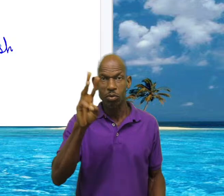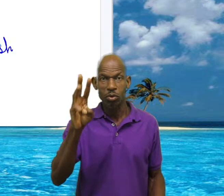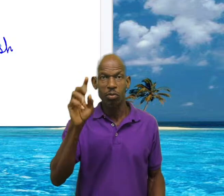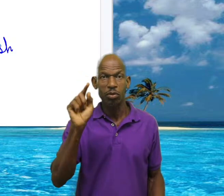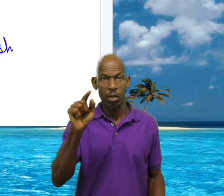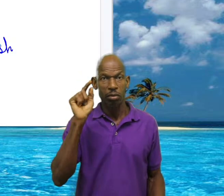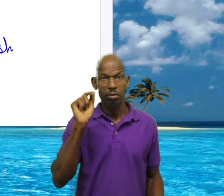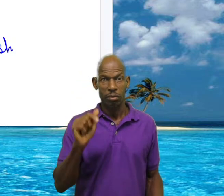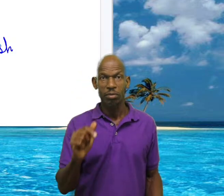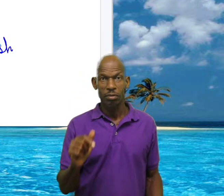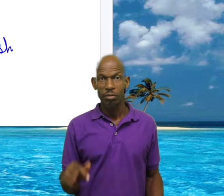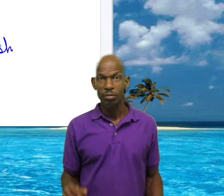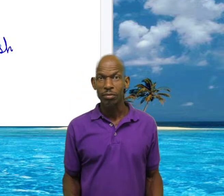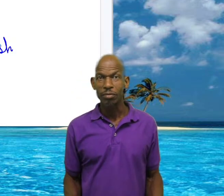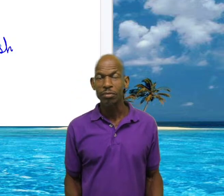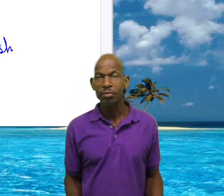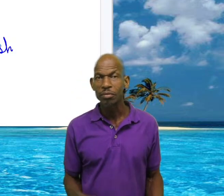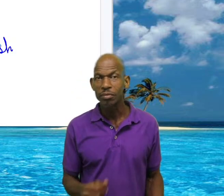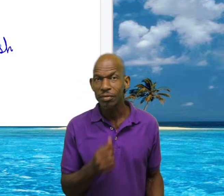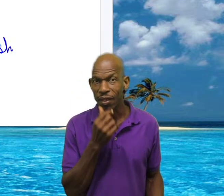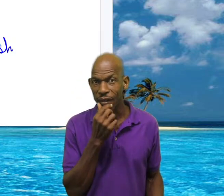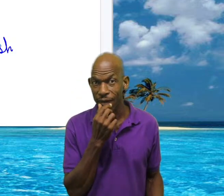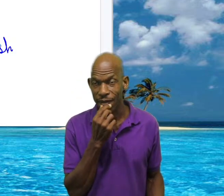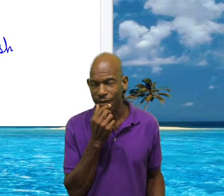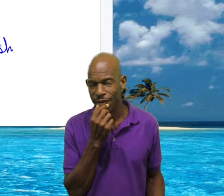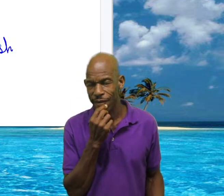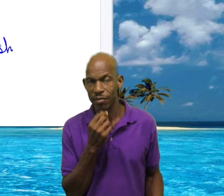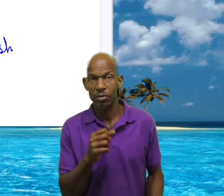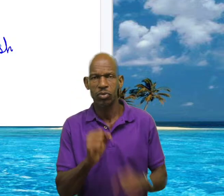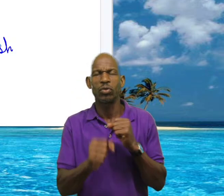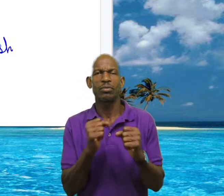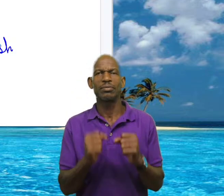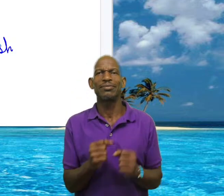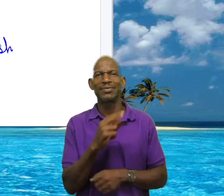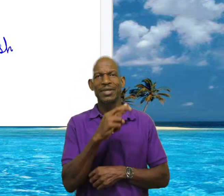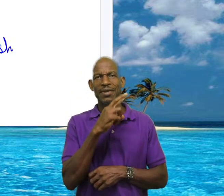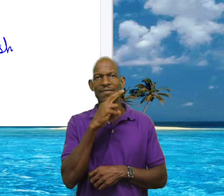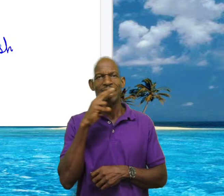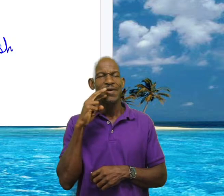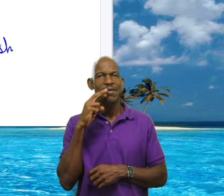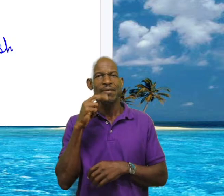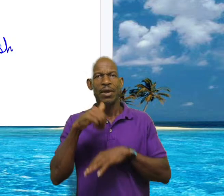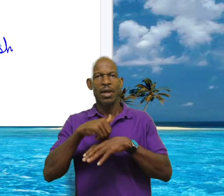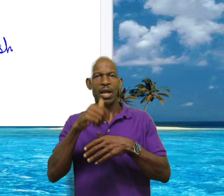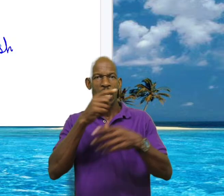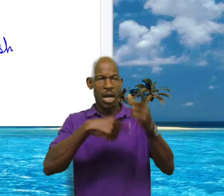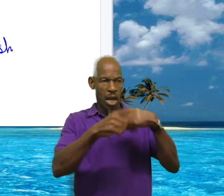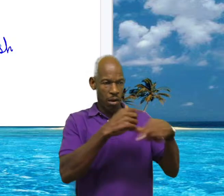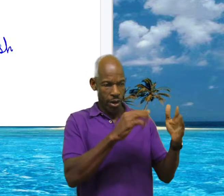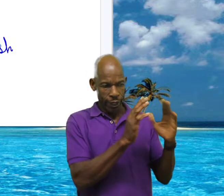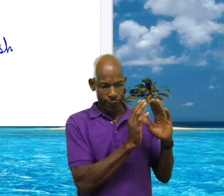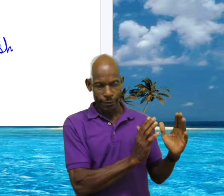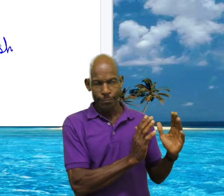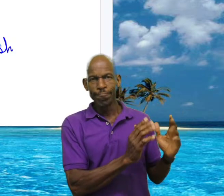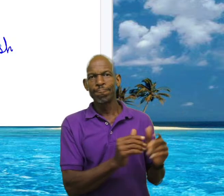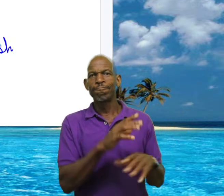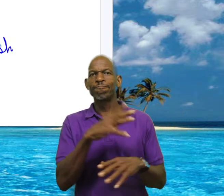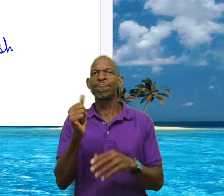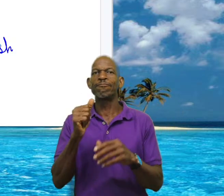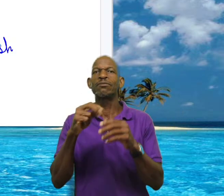verbs, we have verbs in sign language, and we have verbs in English. Now in English we have two types, so we're